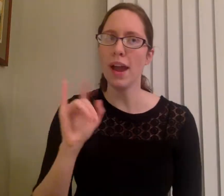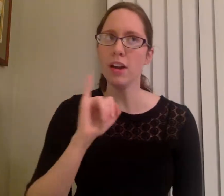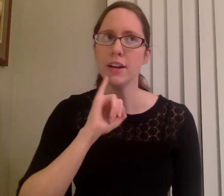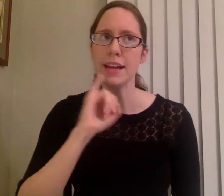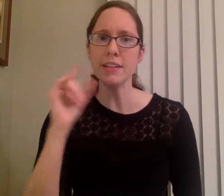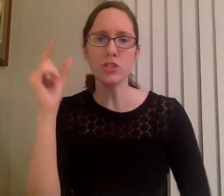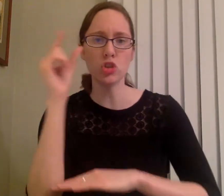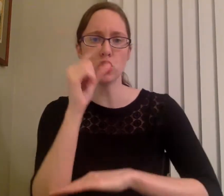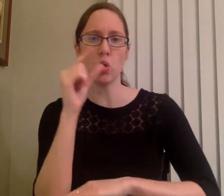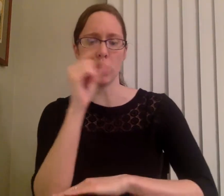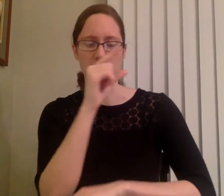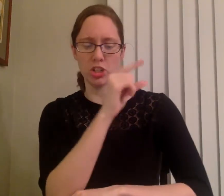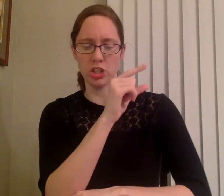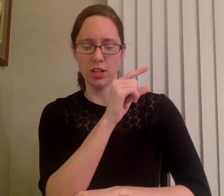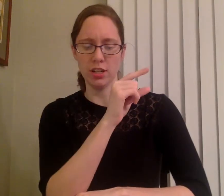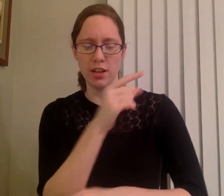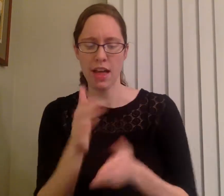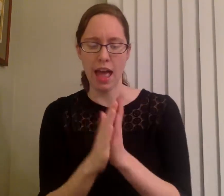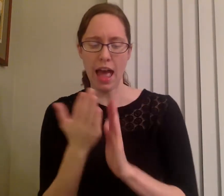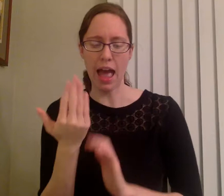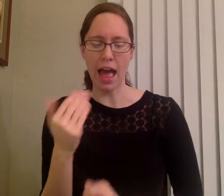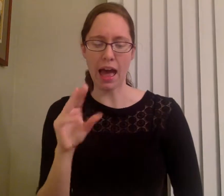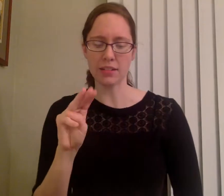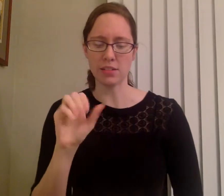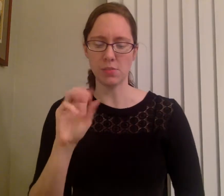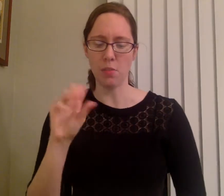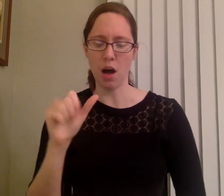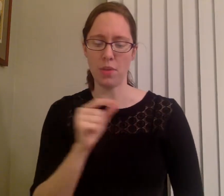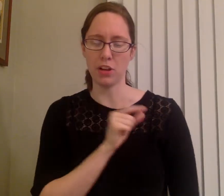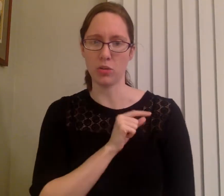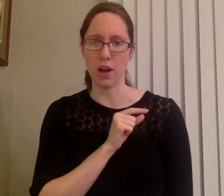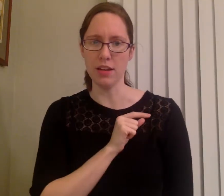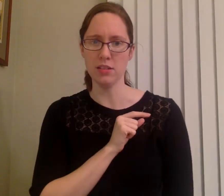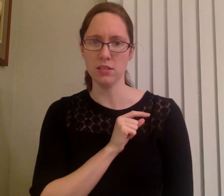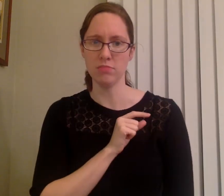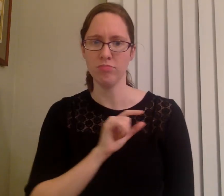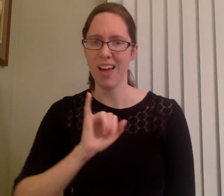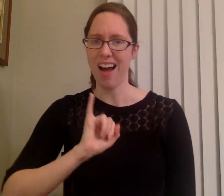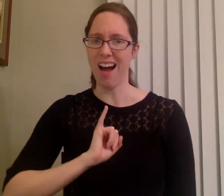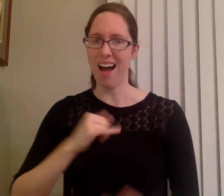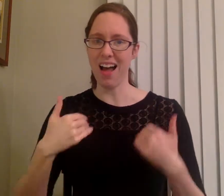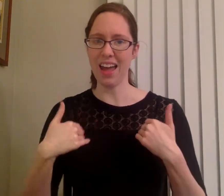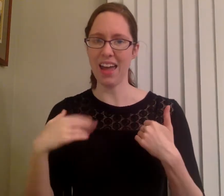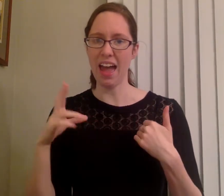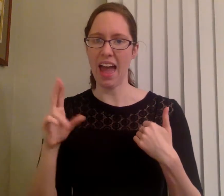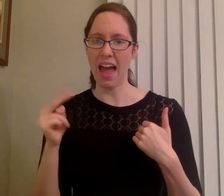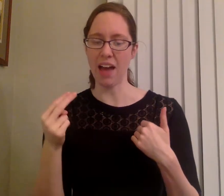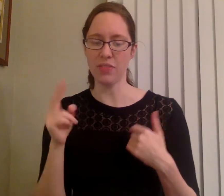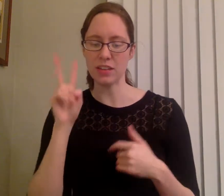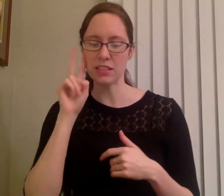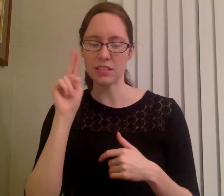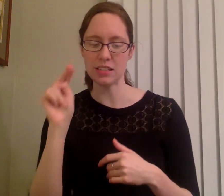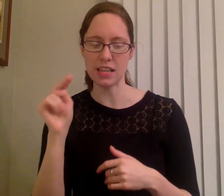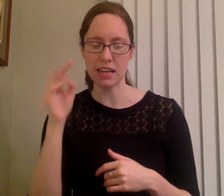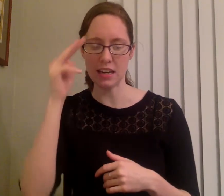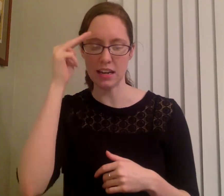Where is George? Asked Mama Grunt. I haven't seen